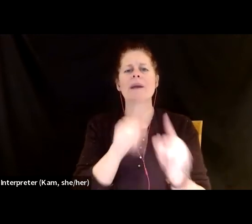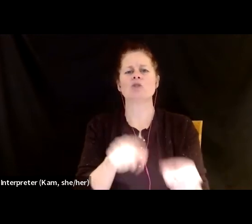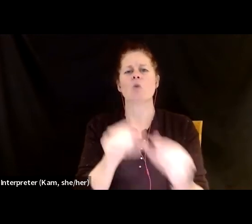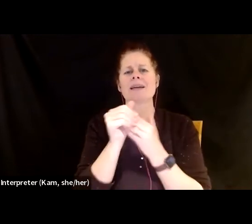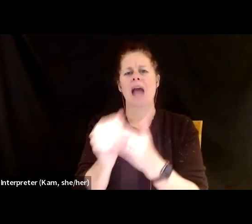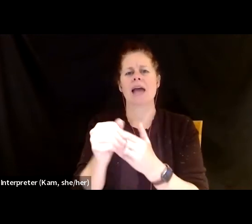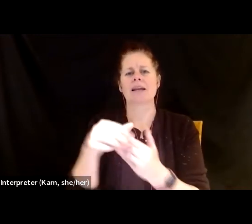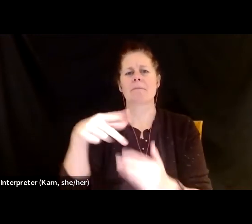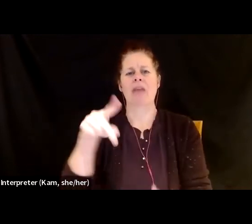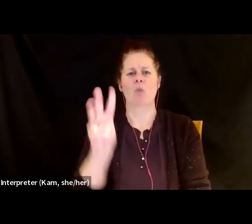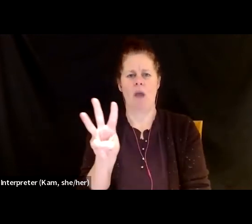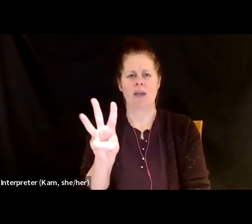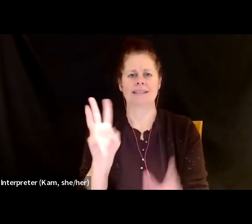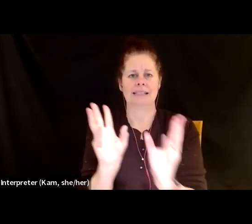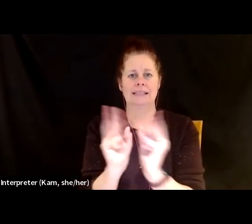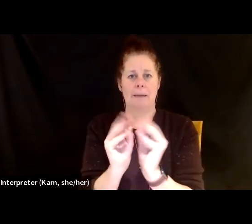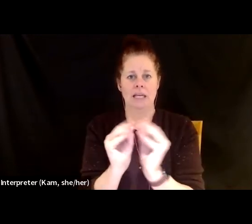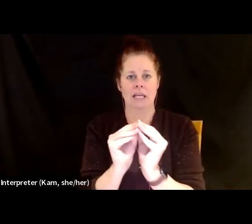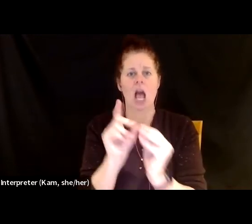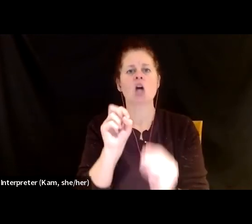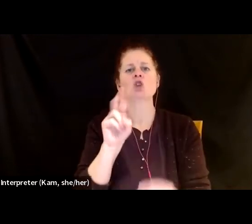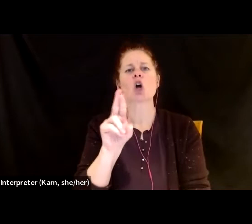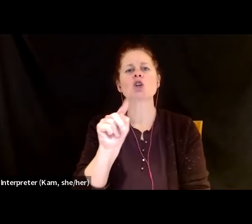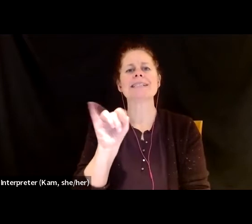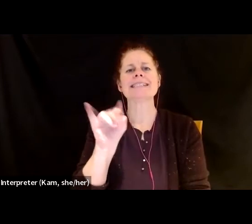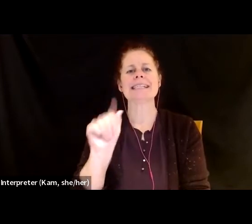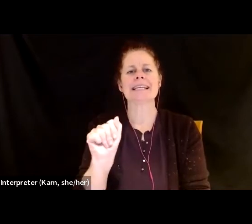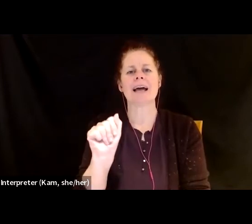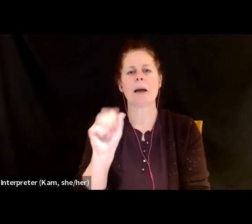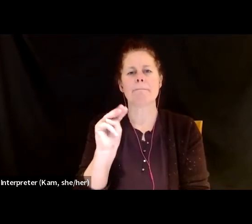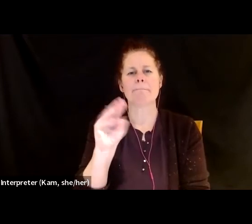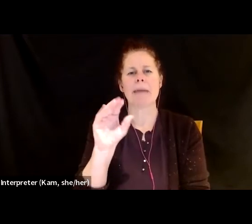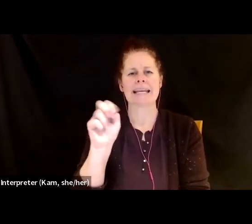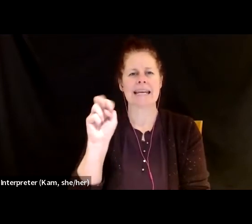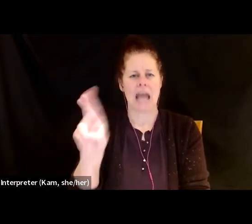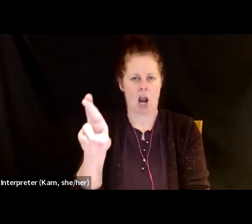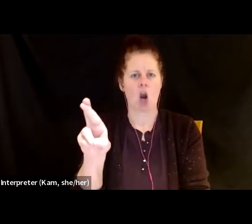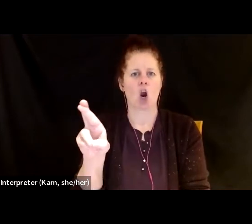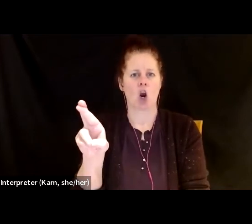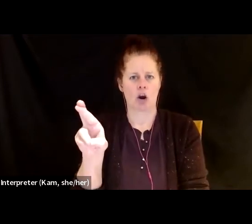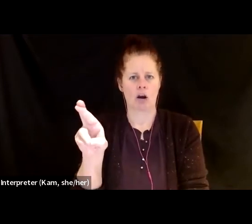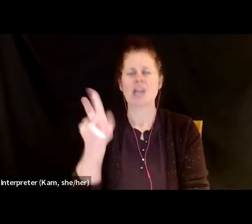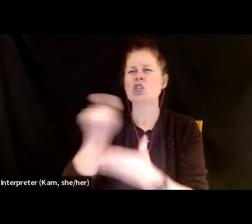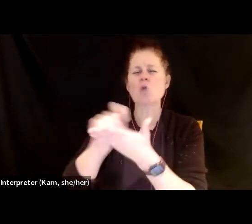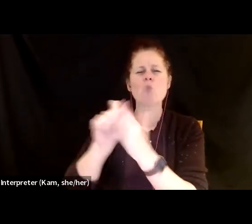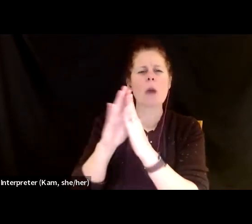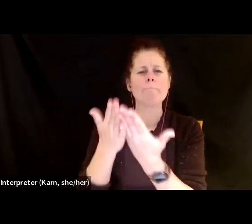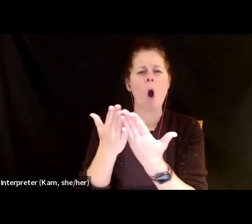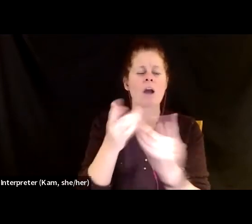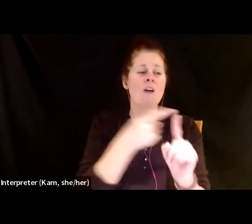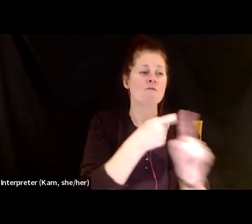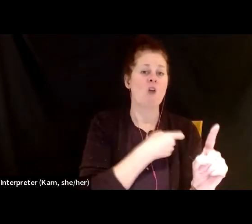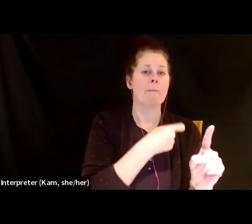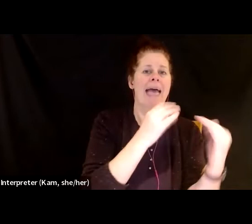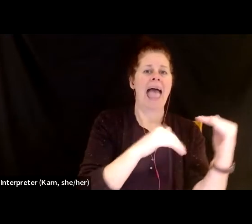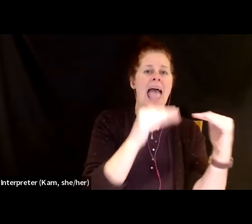and Dr. Tia McNair shared this quote. So she wrote the book, From Equity Walk to Equity Talk. And the quote